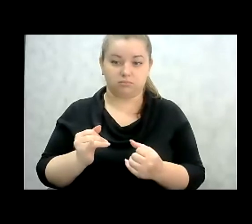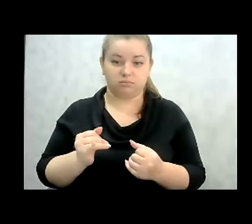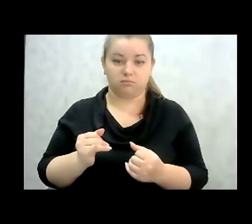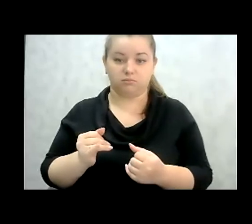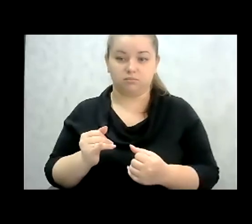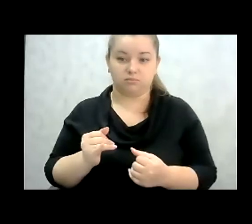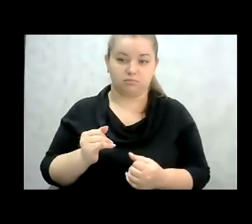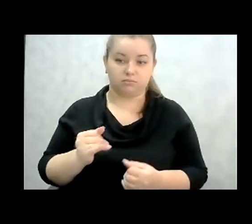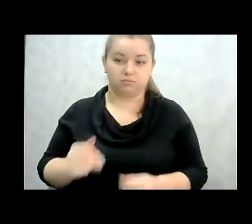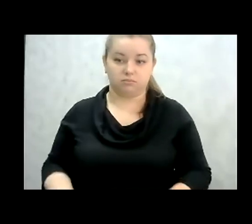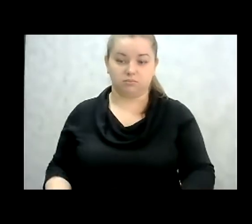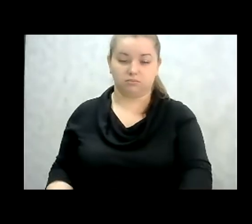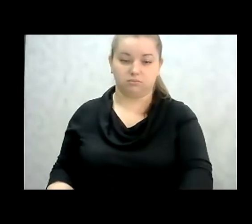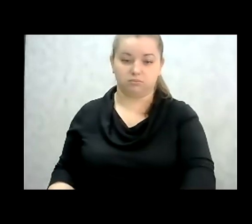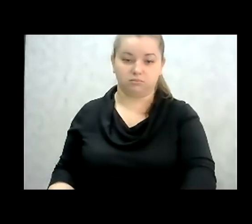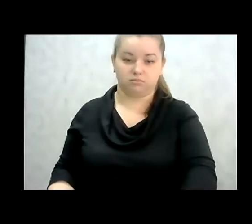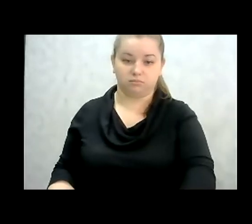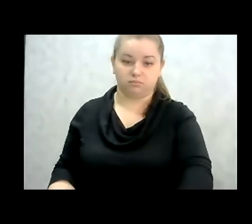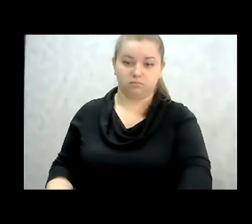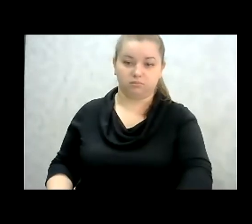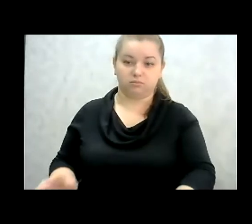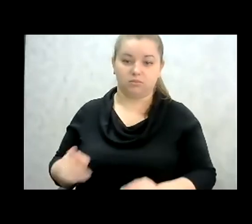Let us all hope